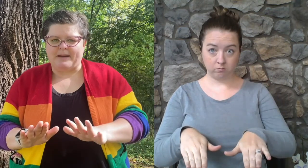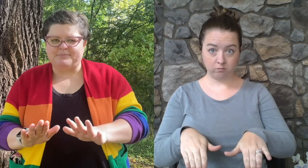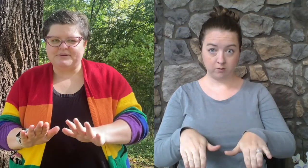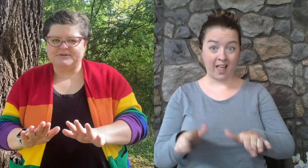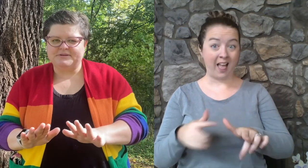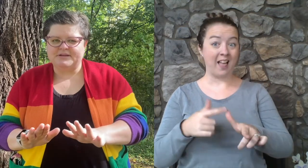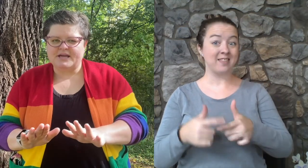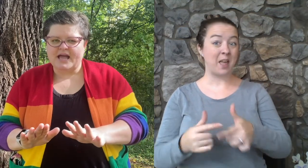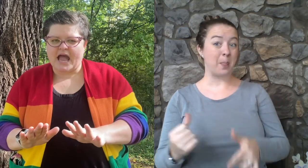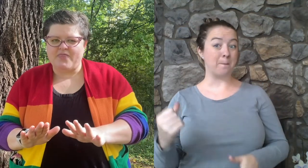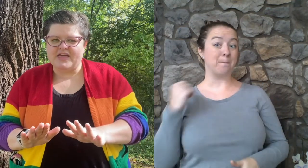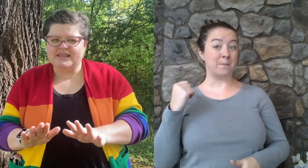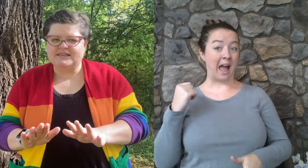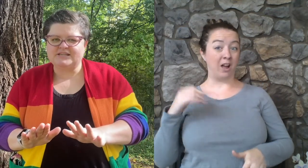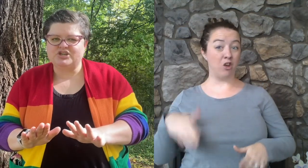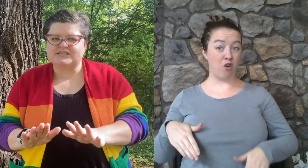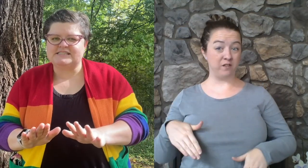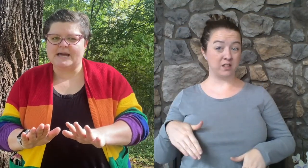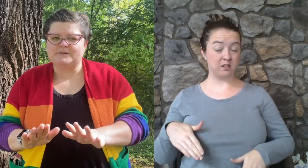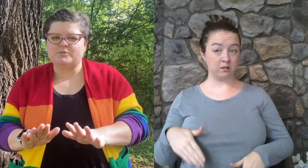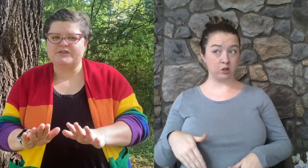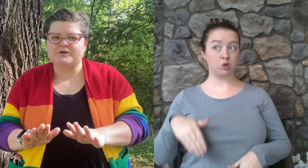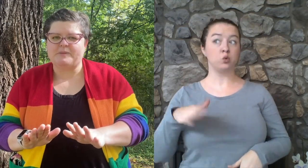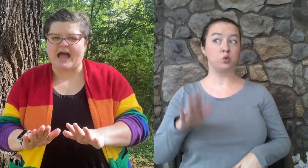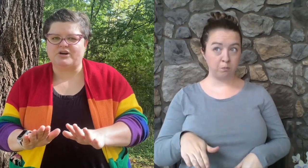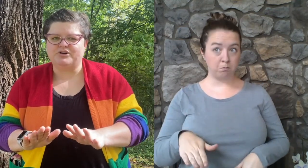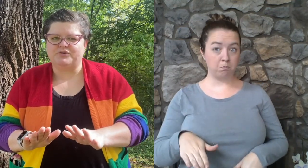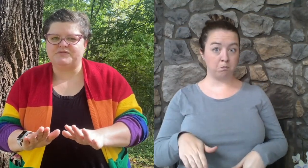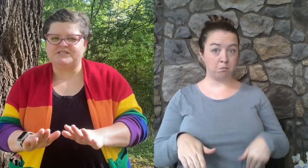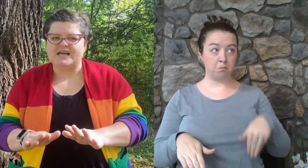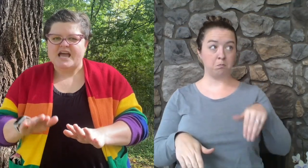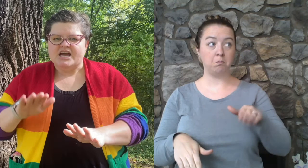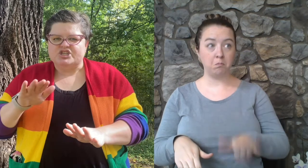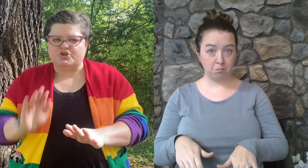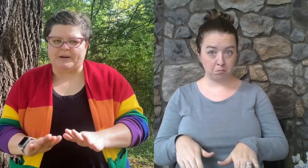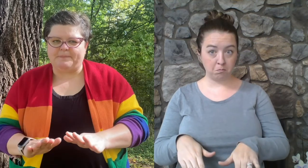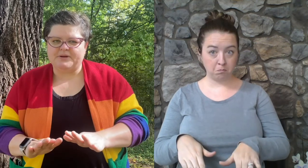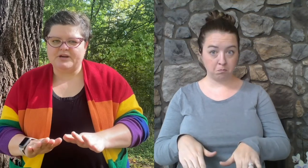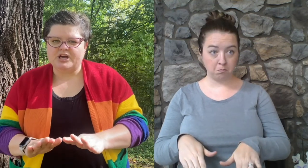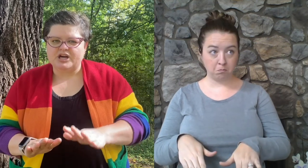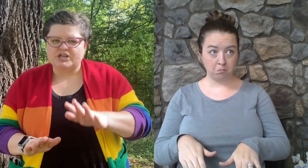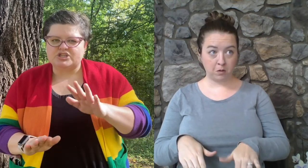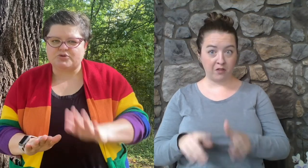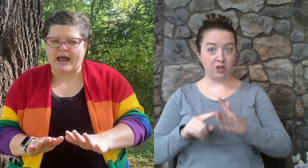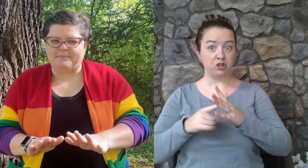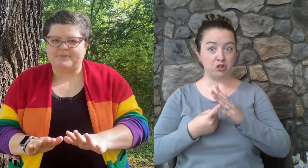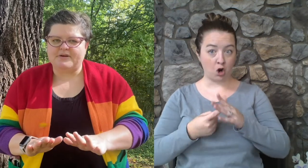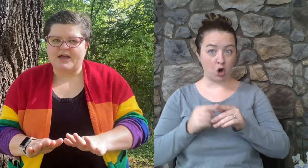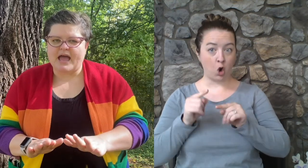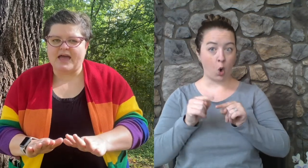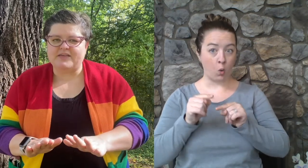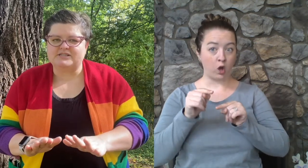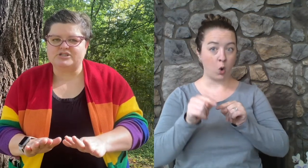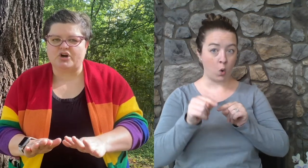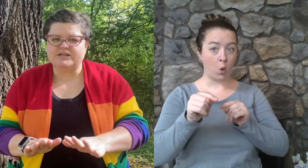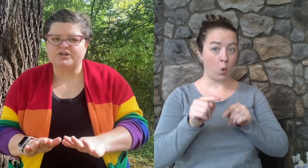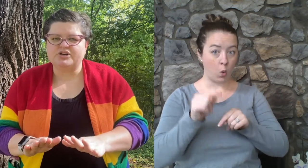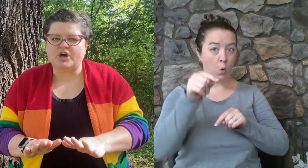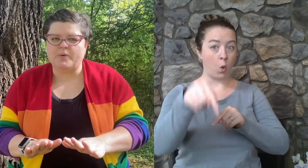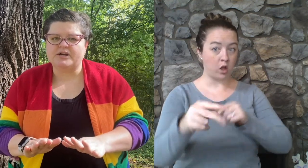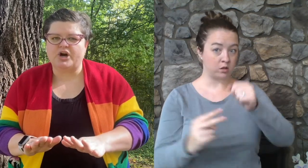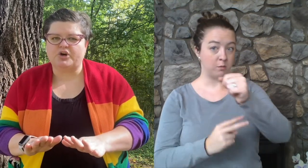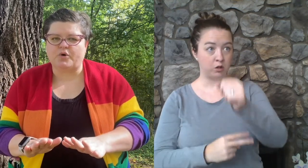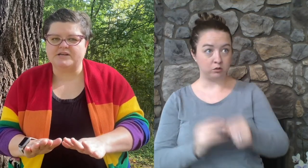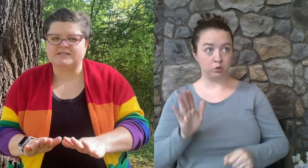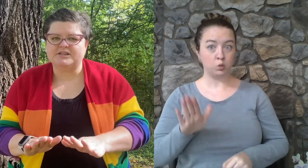trap, and then they took steps with their back hooves, trip, trap, and they started